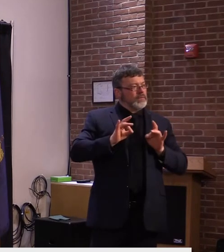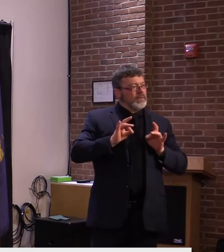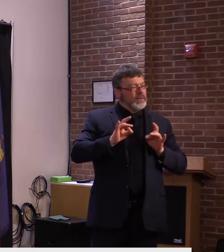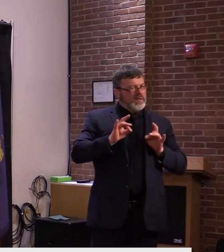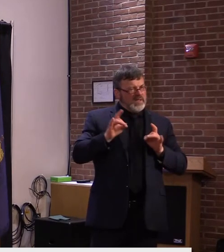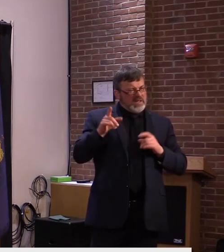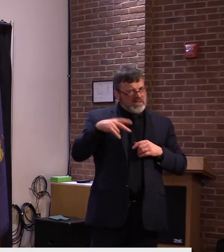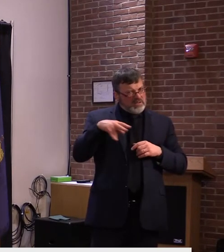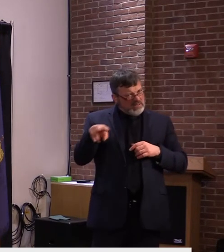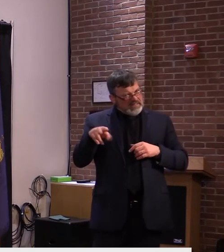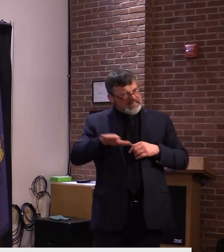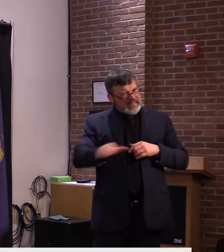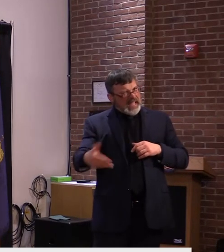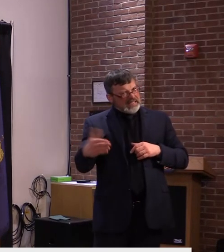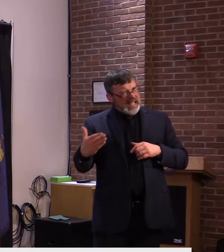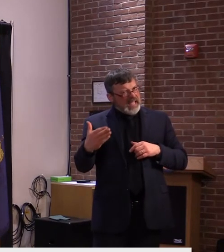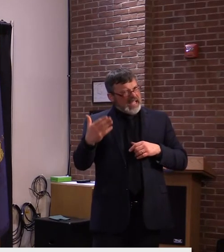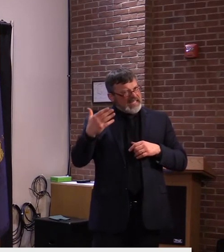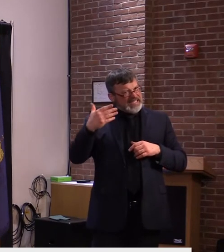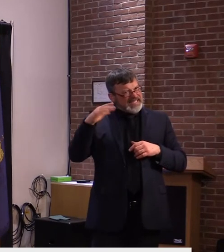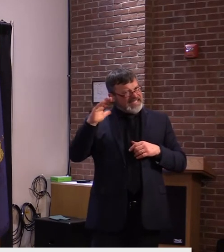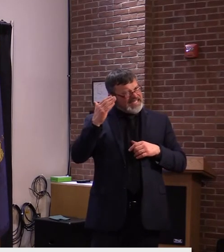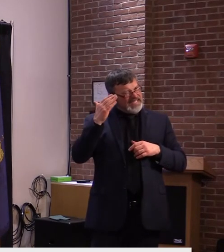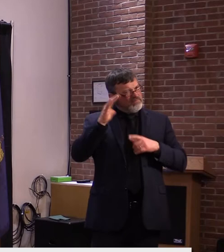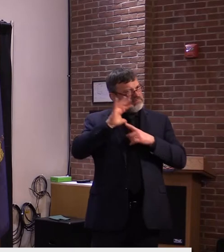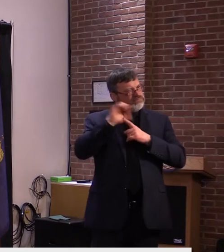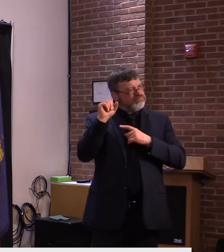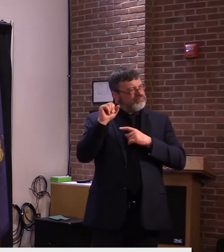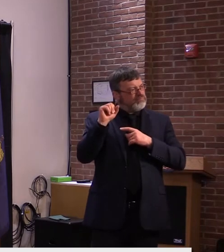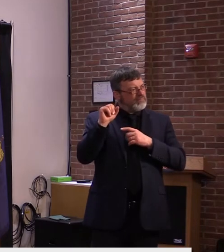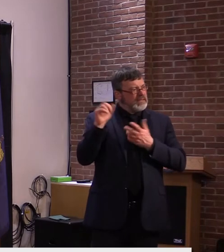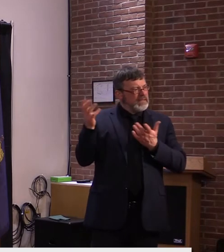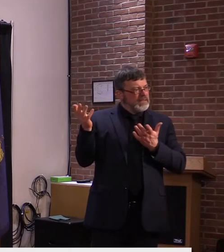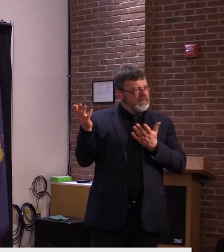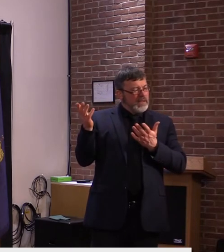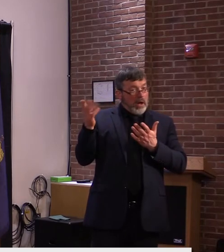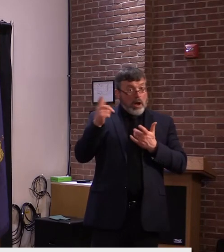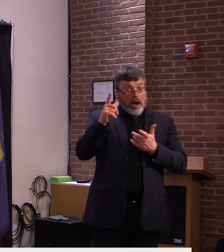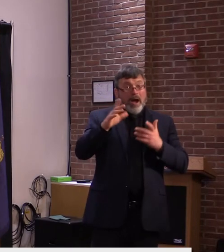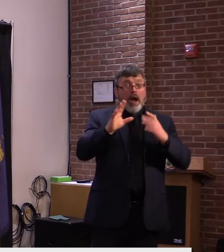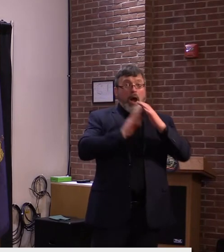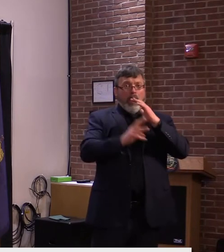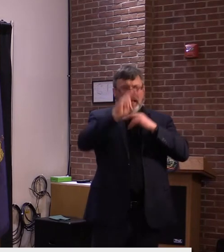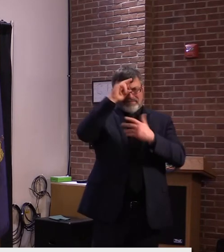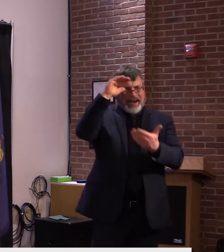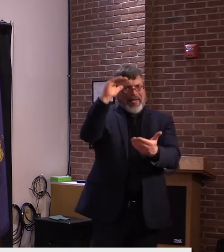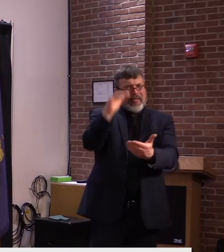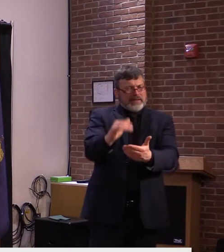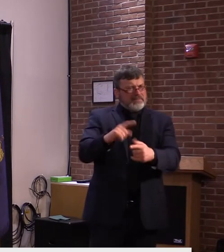high, even though the number of hospitalizations are going down. I was wondering what the profile of these